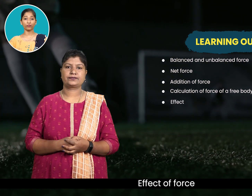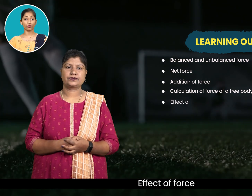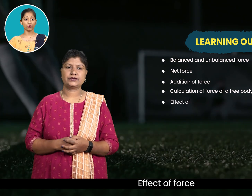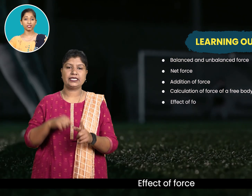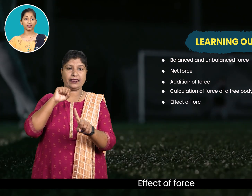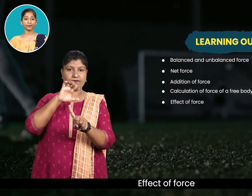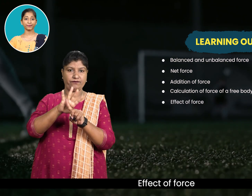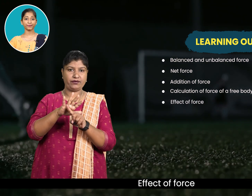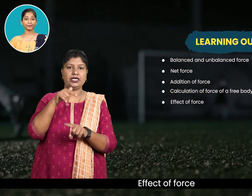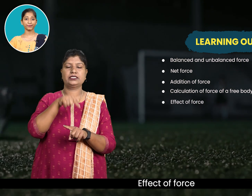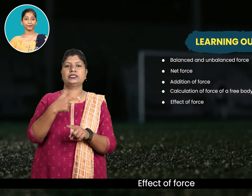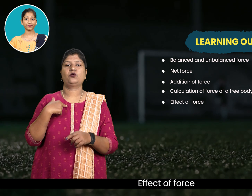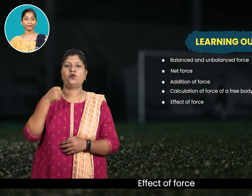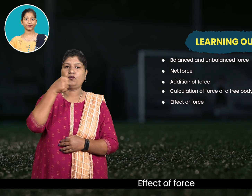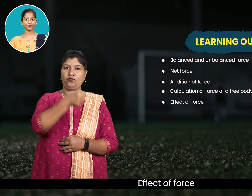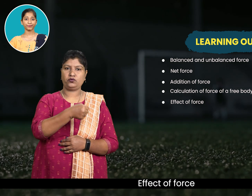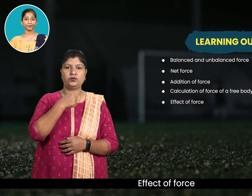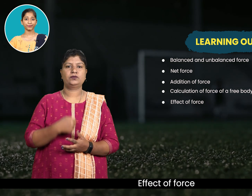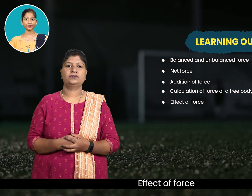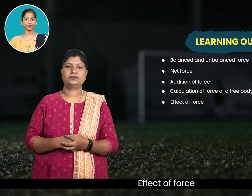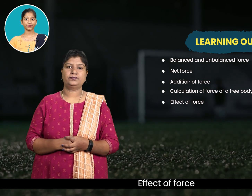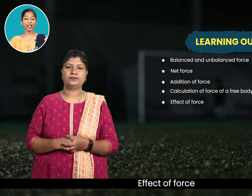Effect of force,